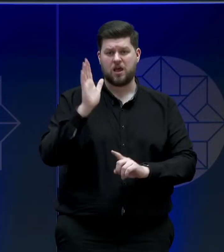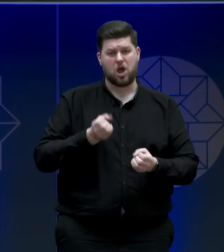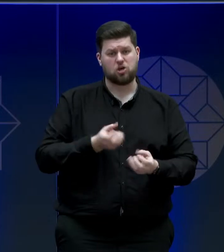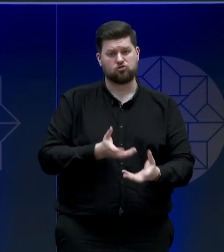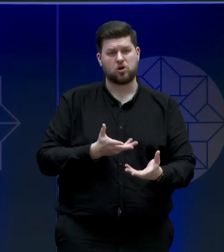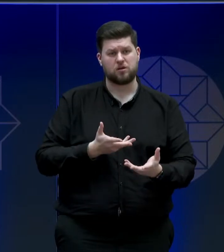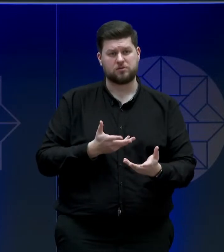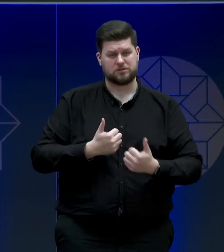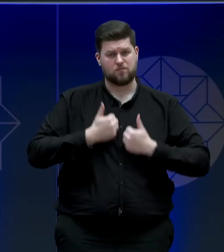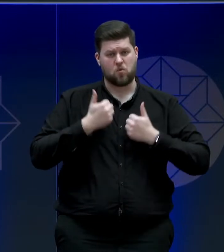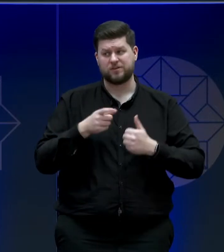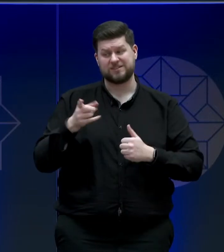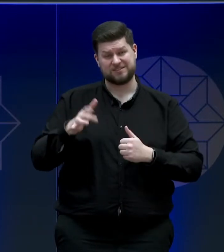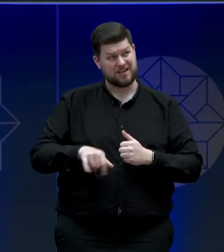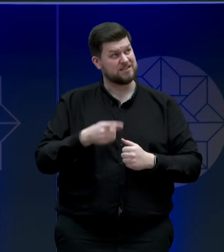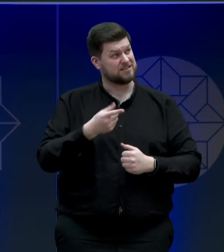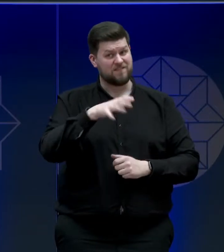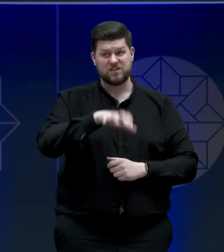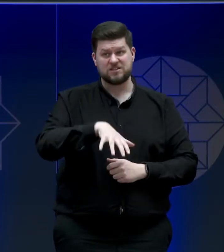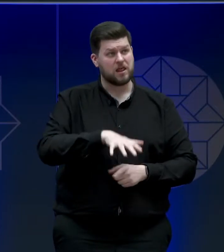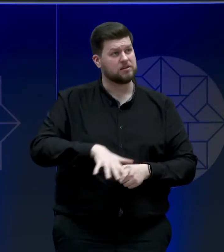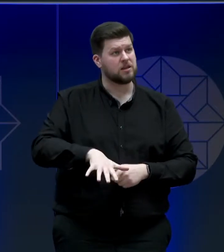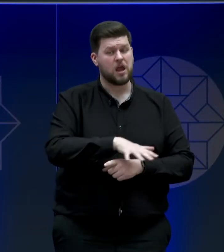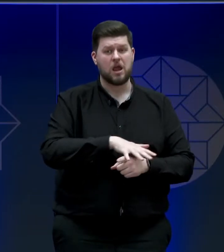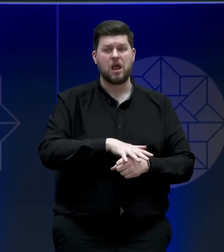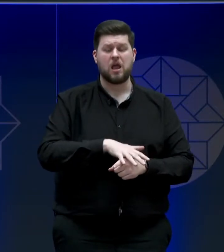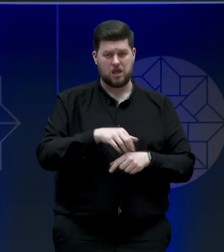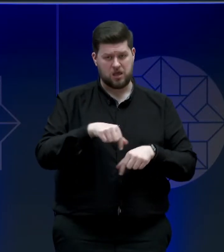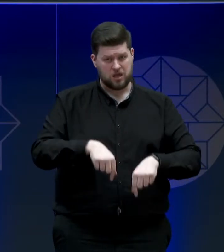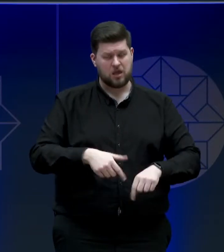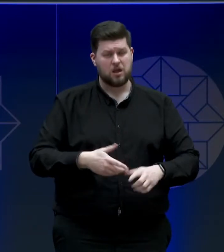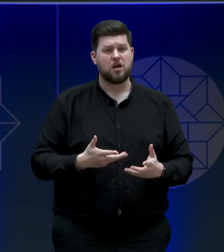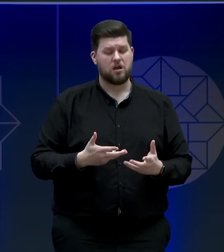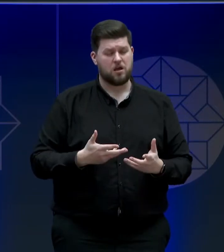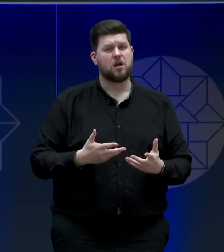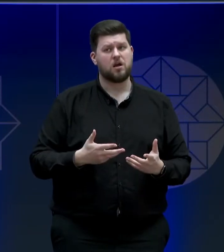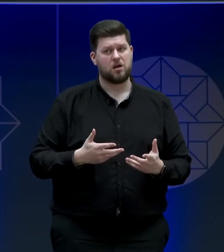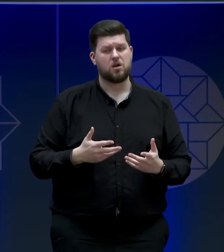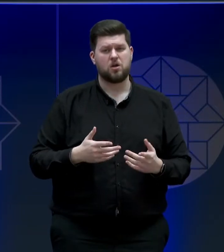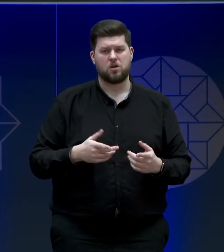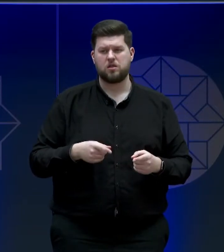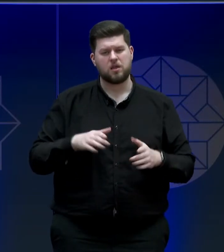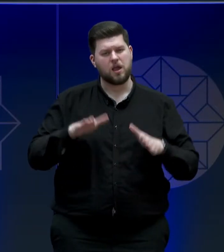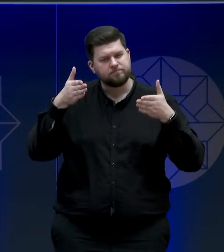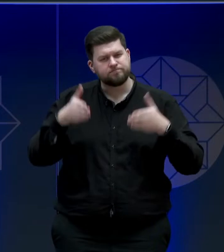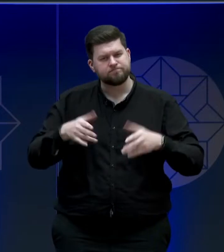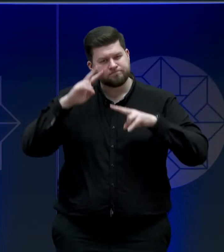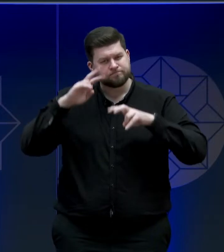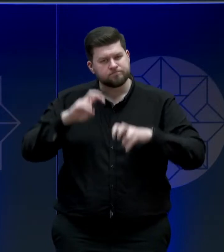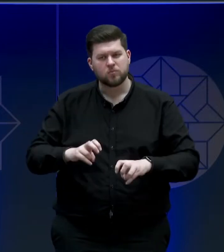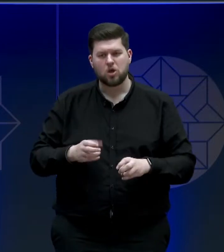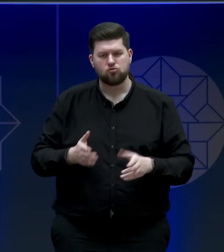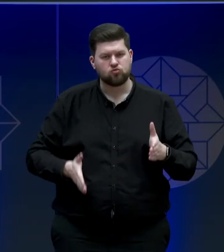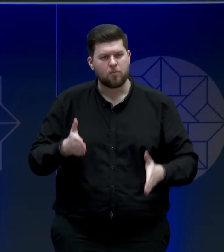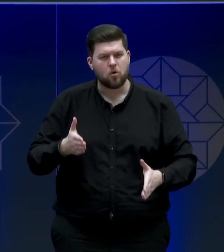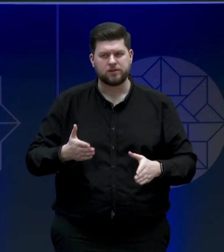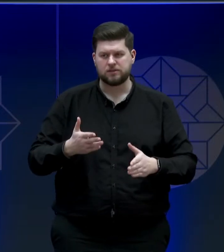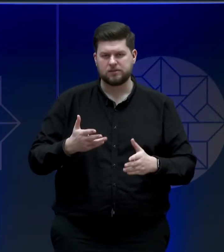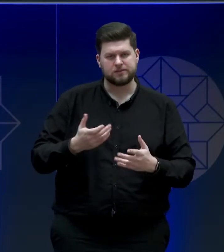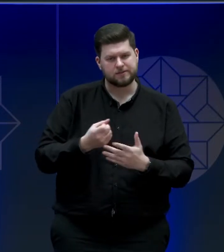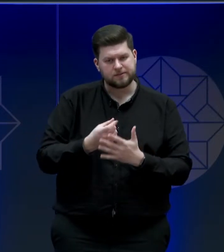facility, yes, it's looking at a whole range of robotic activities, and yes, there's a lot of